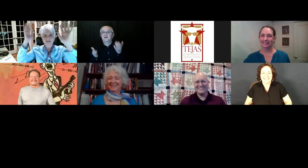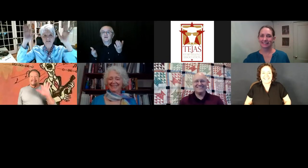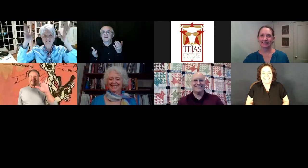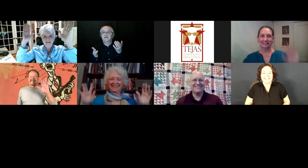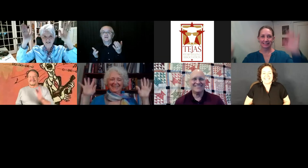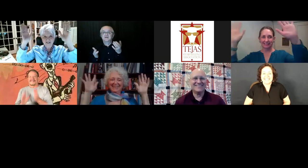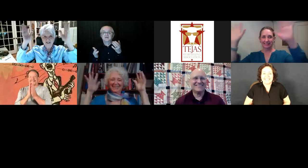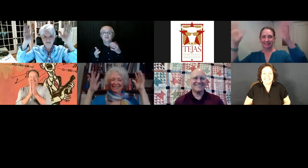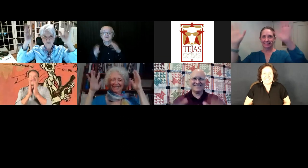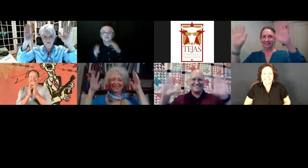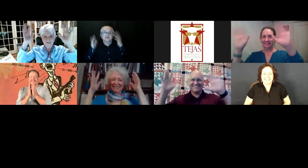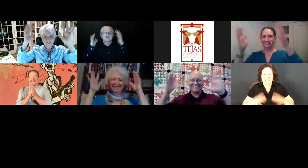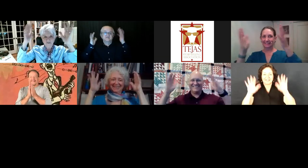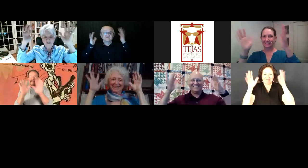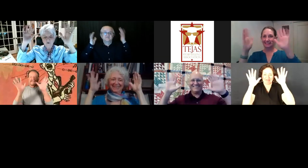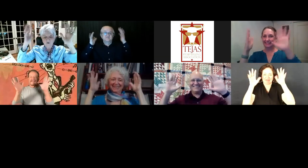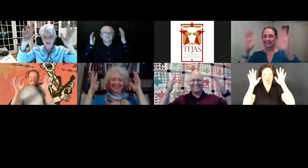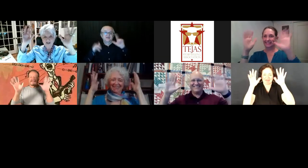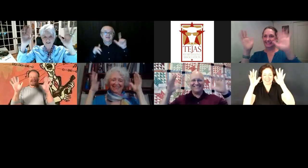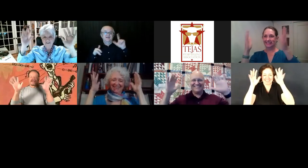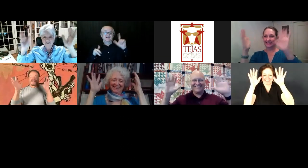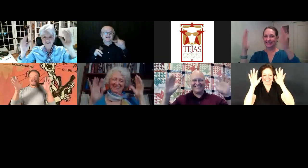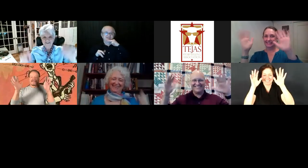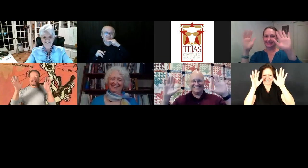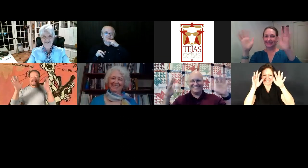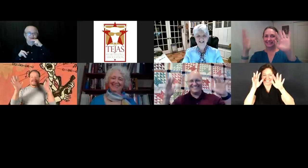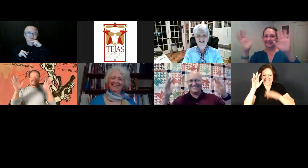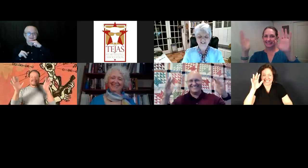Libby and Joel a little big old hand.